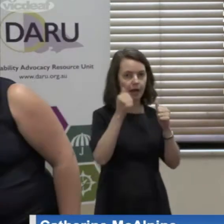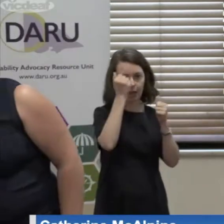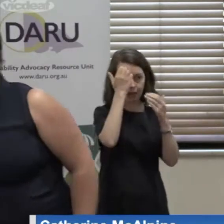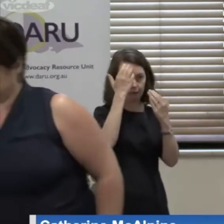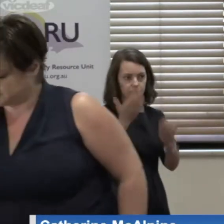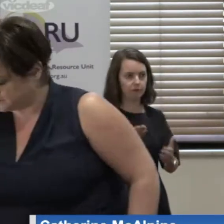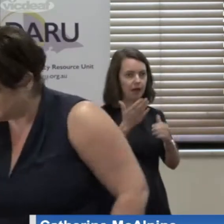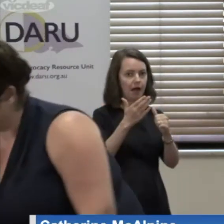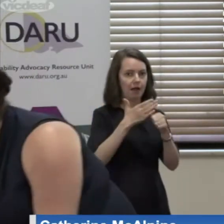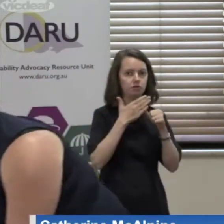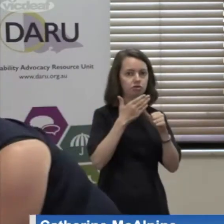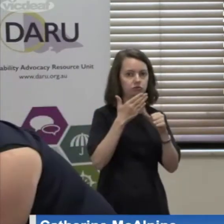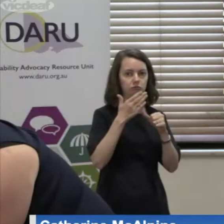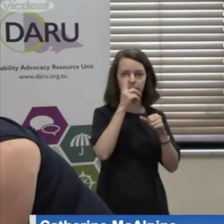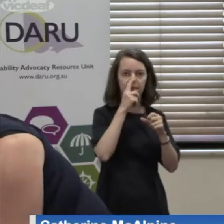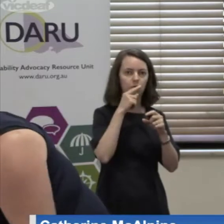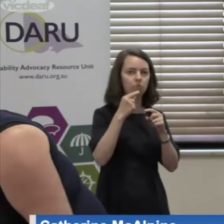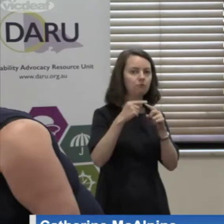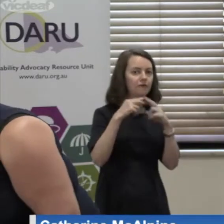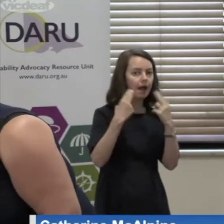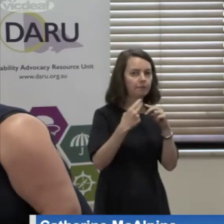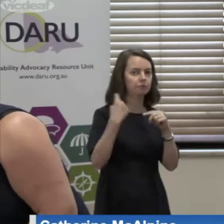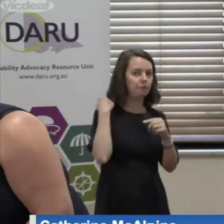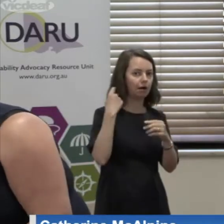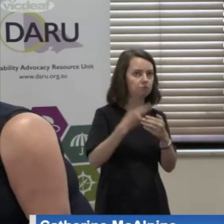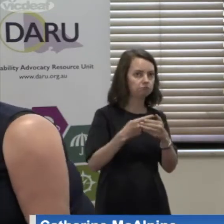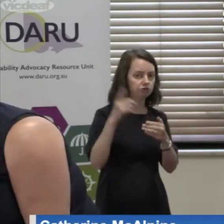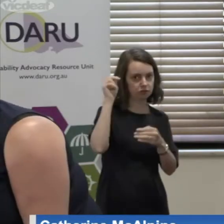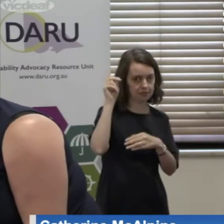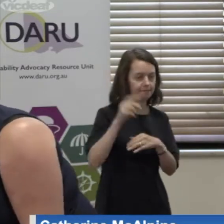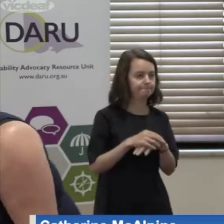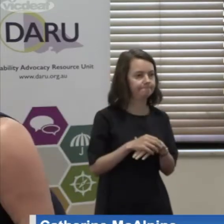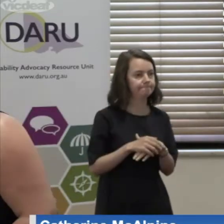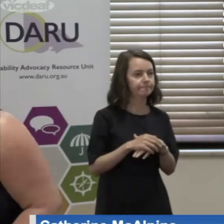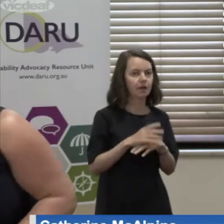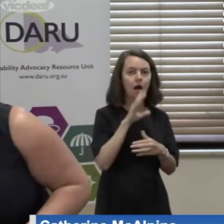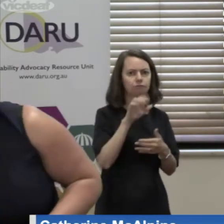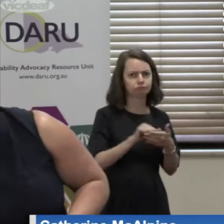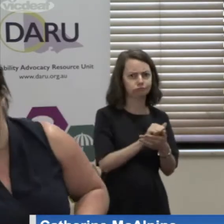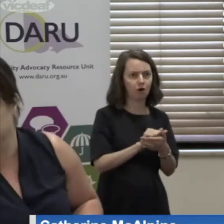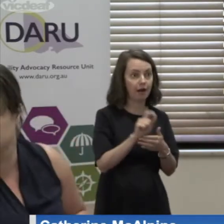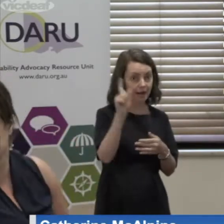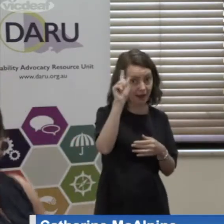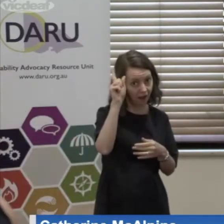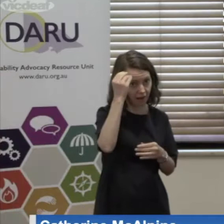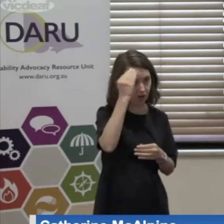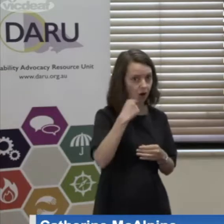acknowledge their elders past and present. I'd also like to apologise in